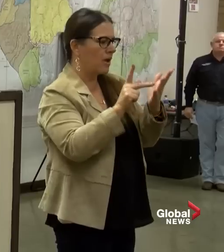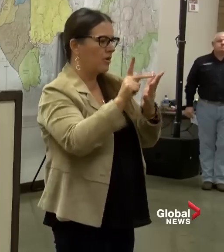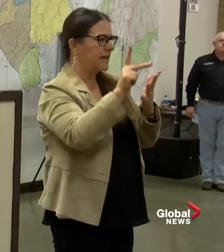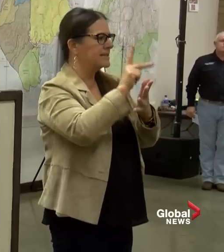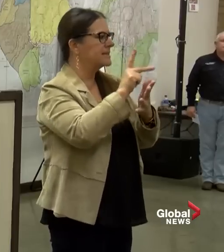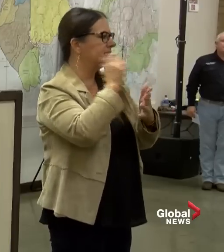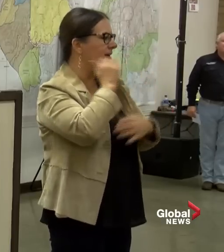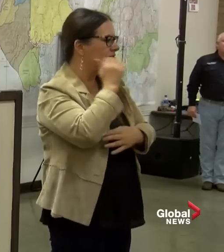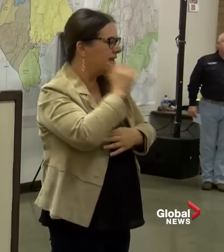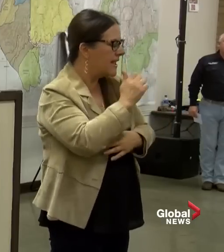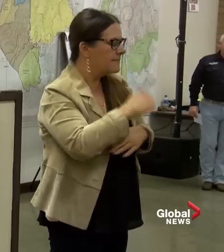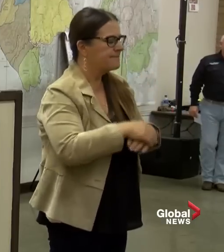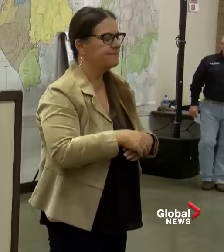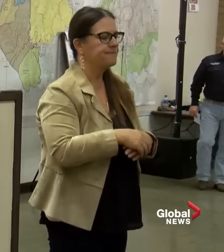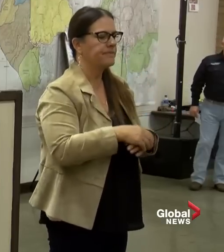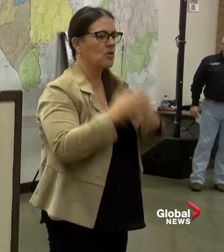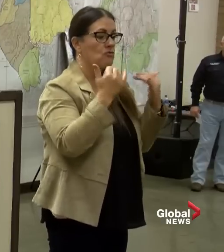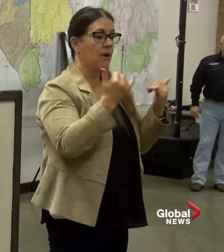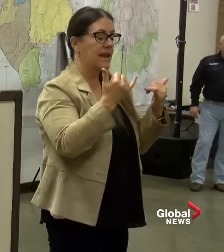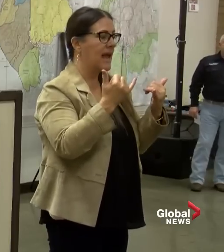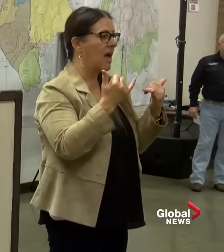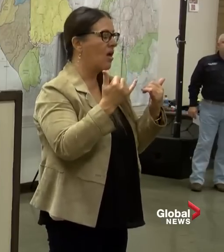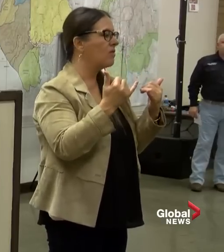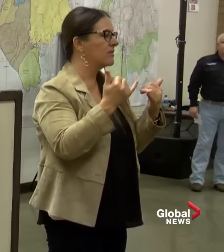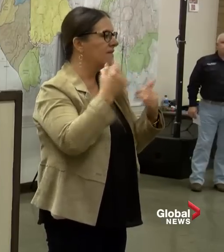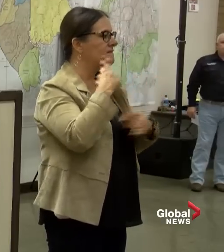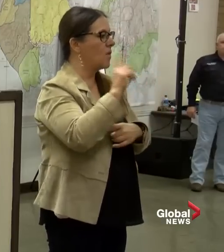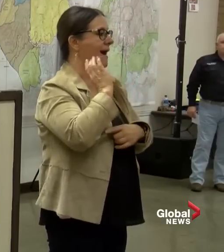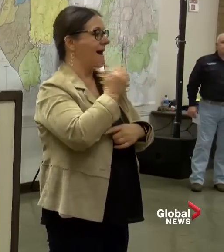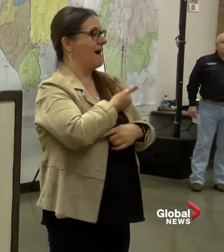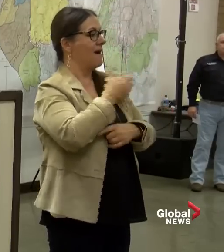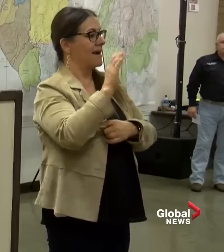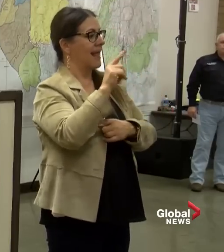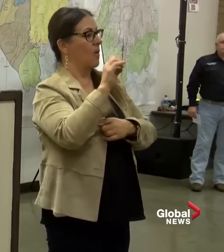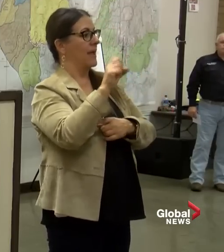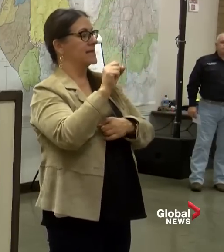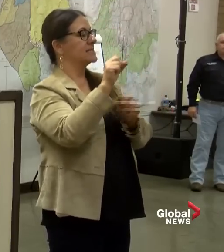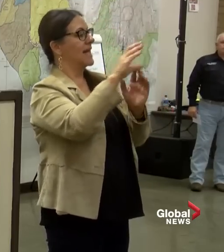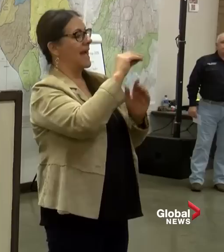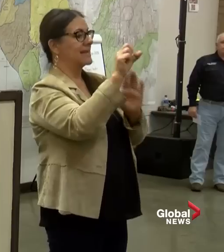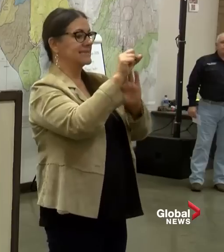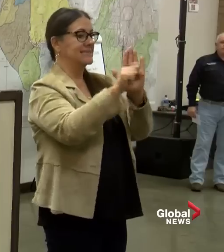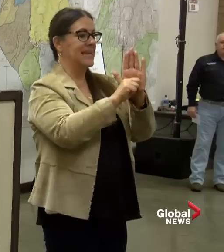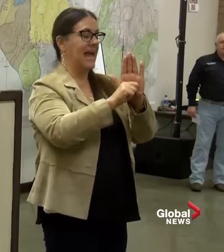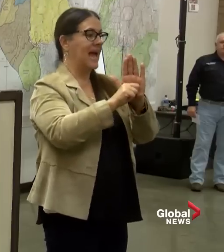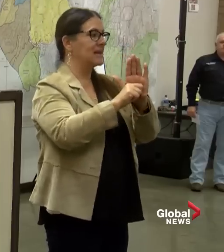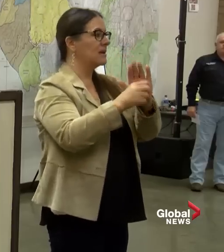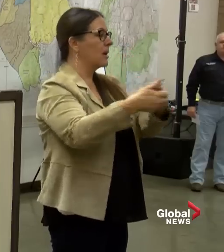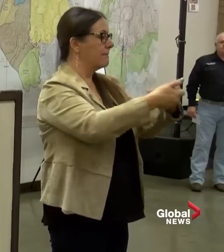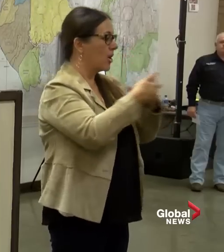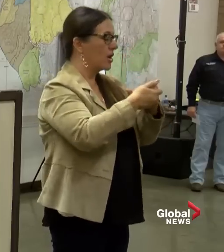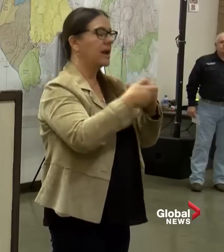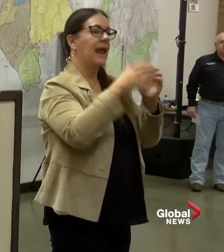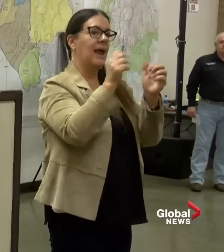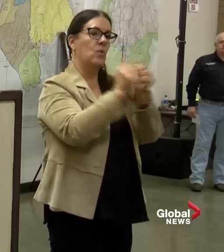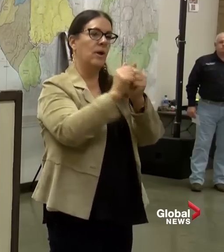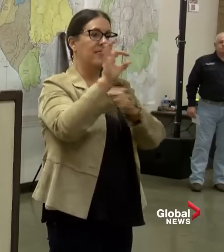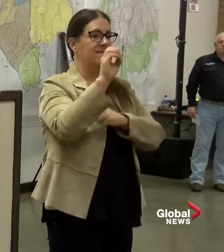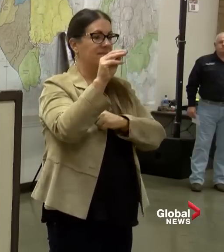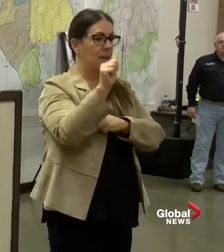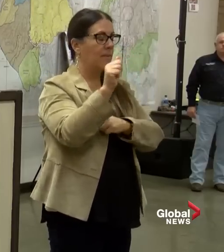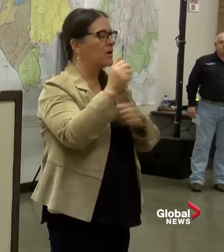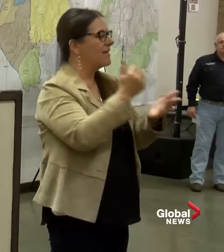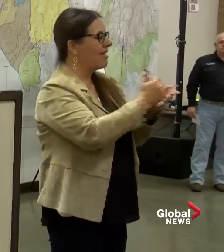to day. Right now, that priority of effort for Cal OES, our state partners, and FEMA is getting folks registered for